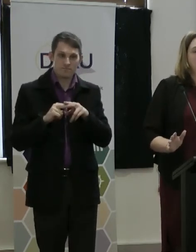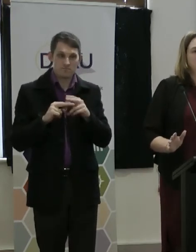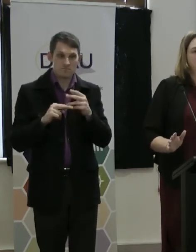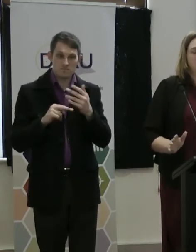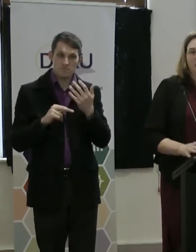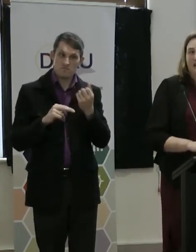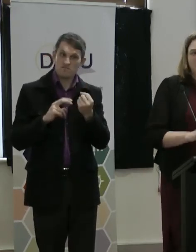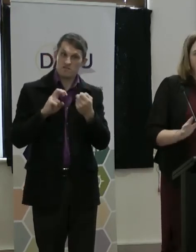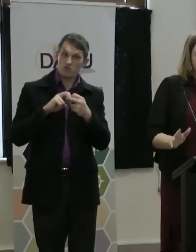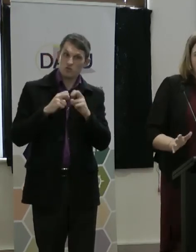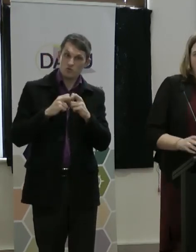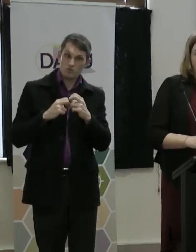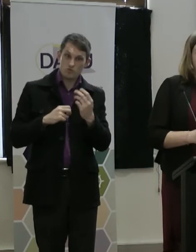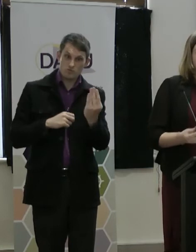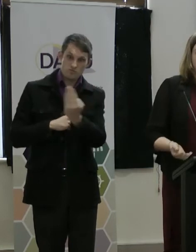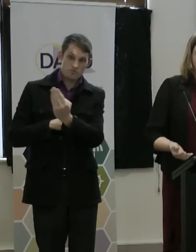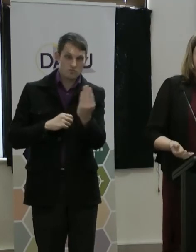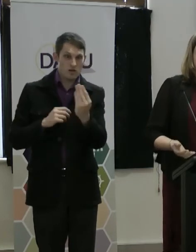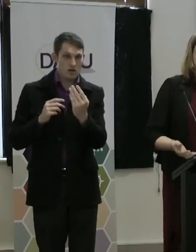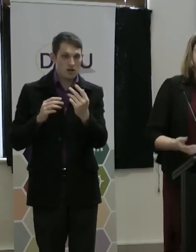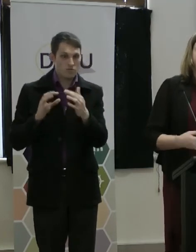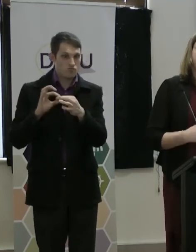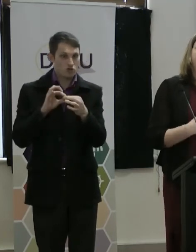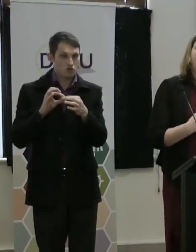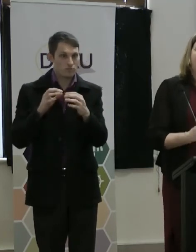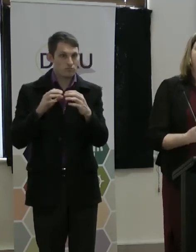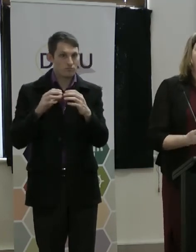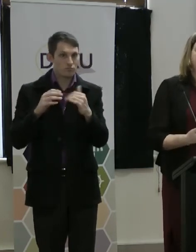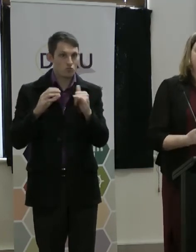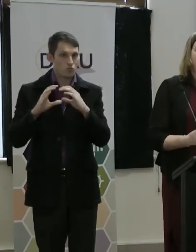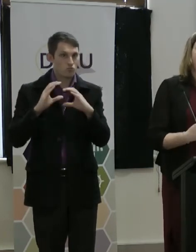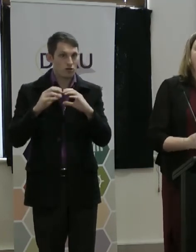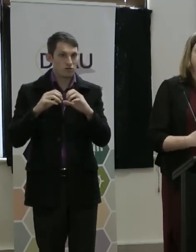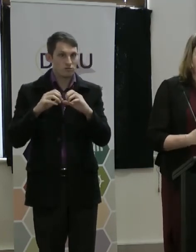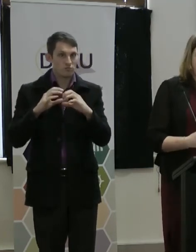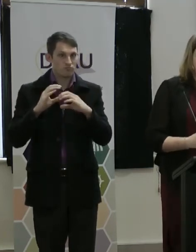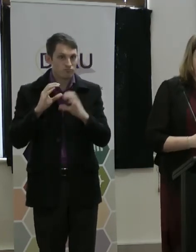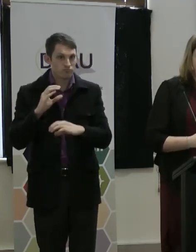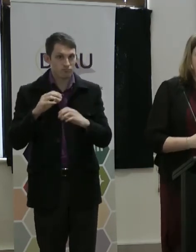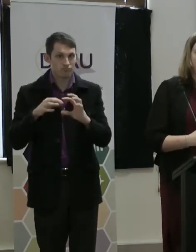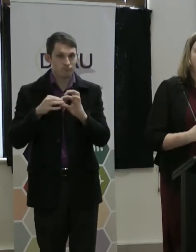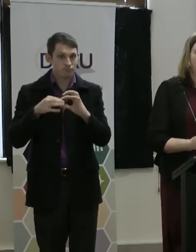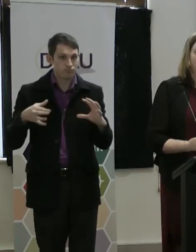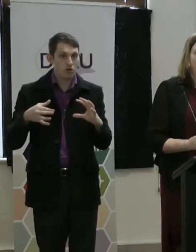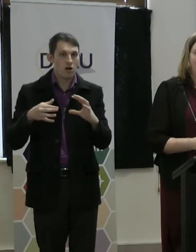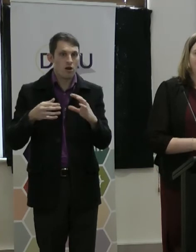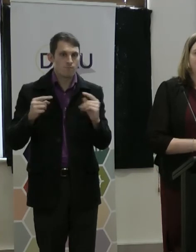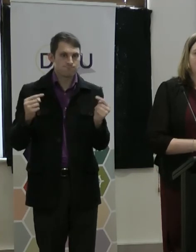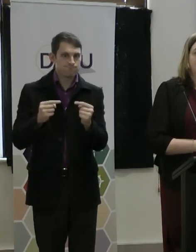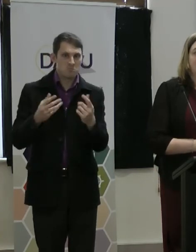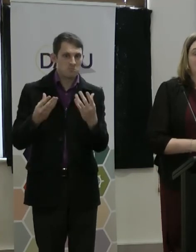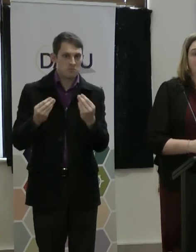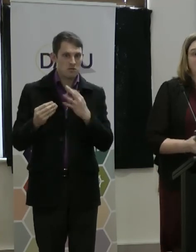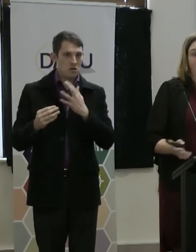that have led to a communication breakdown or a relationship breakdown, then you don't have to attempt that, but we would encourage